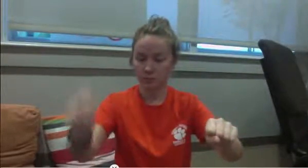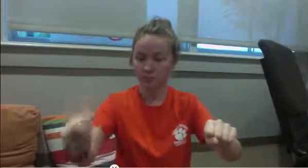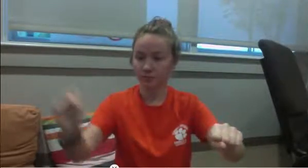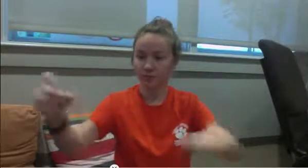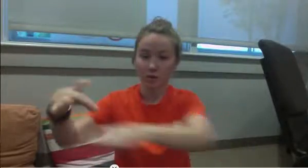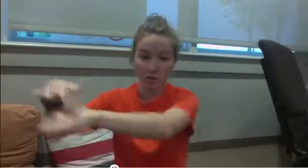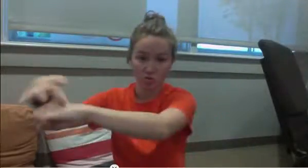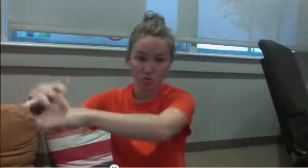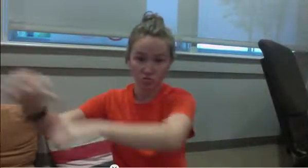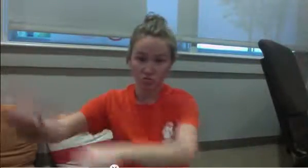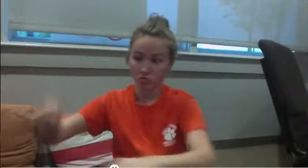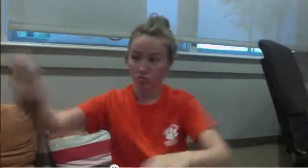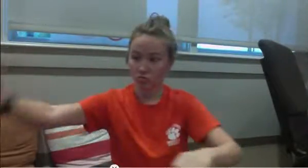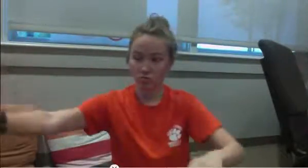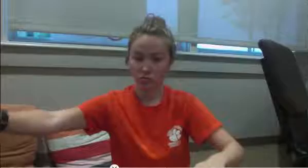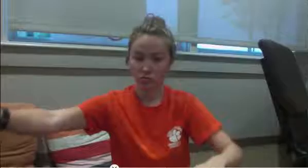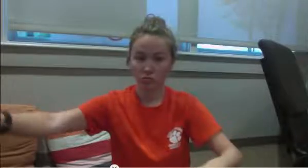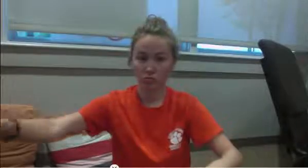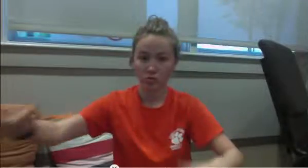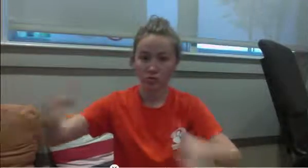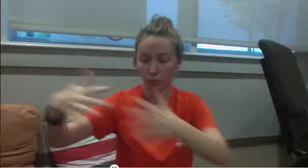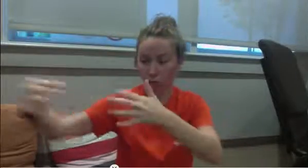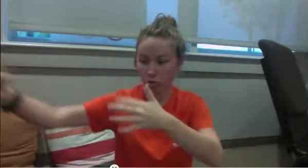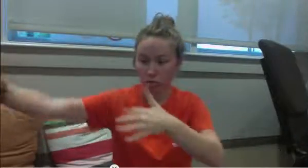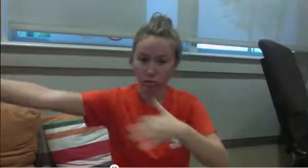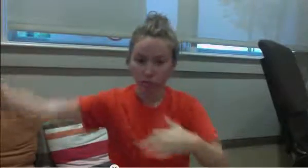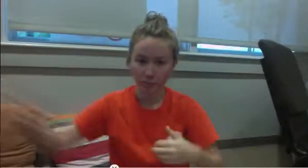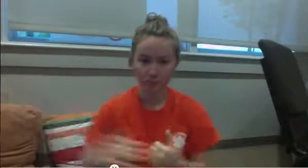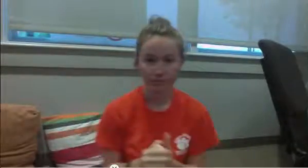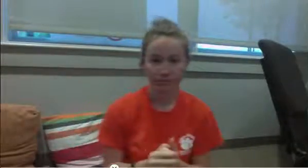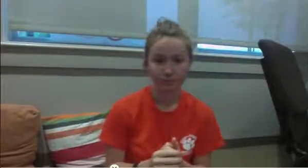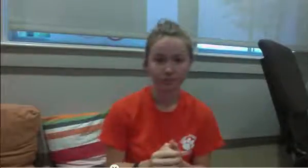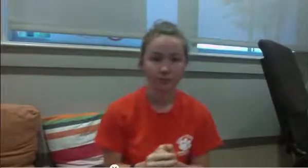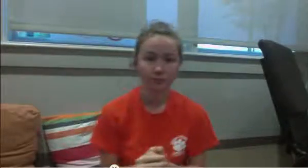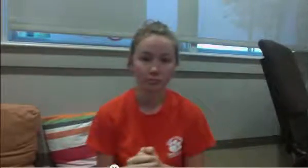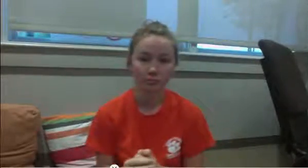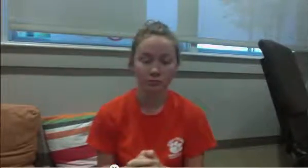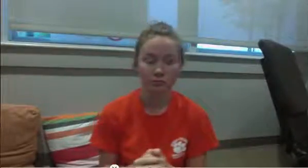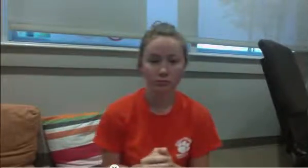So Mercury, Venus, Earth, and so on.